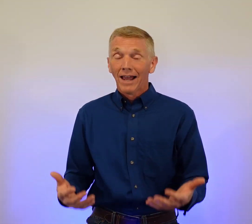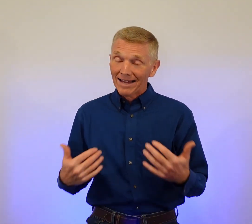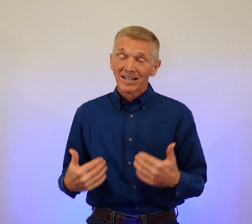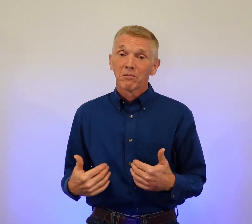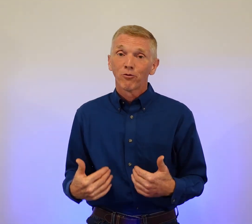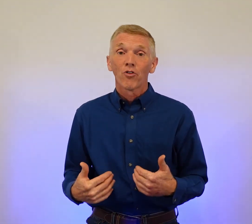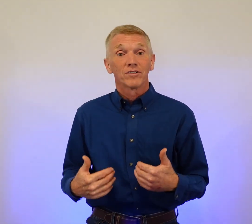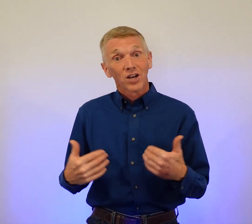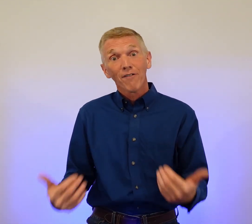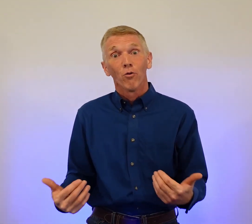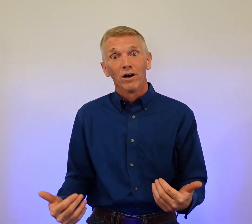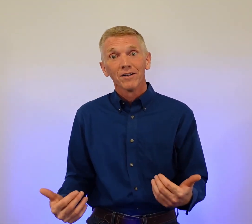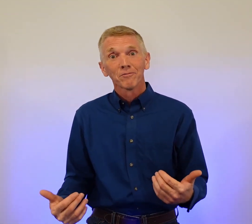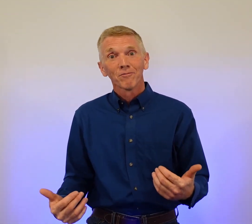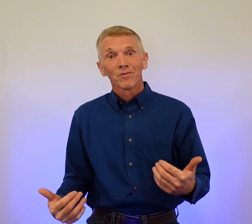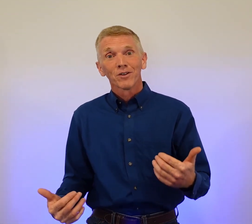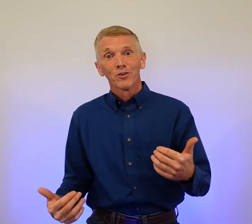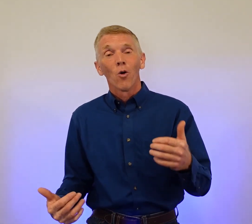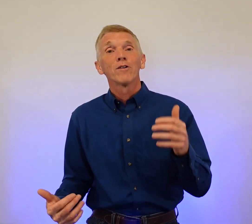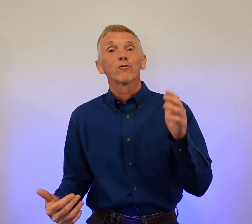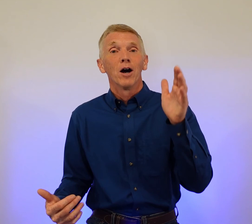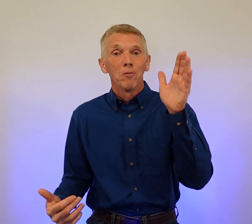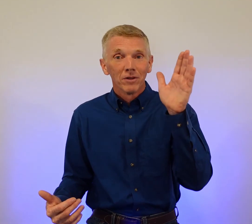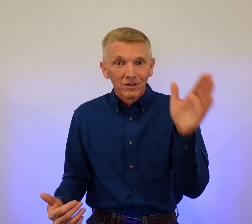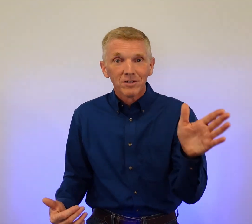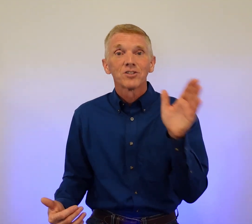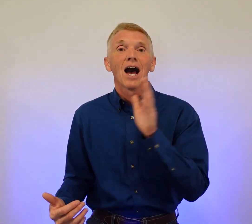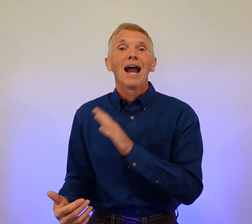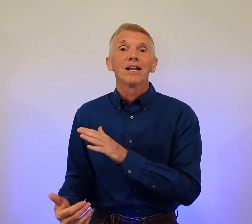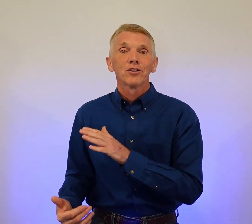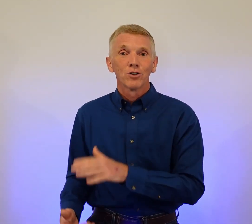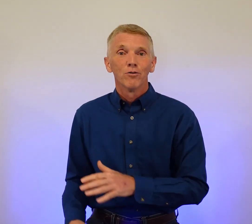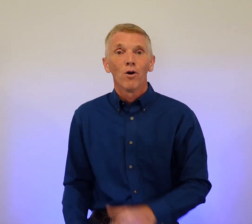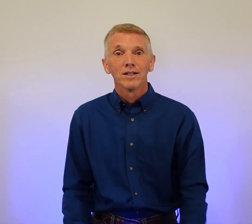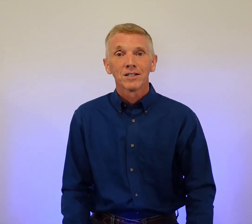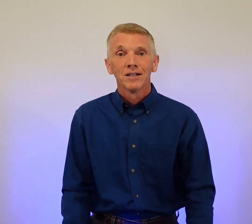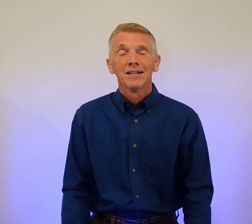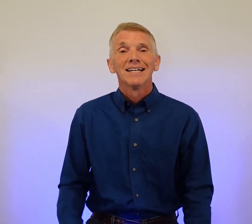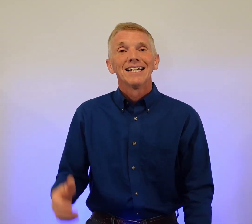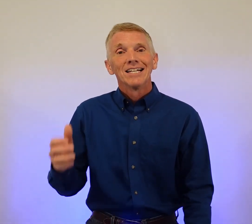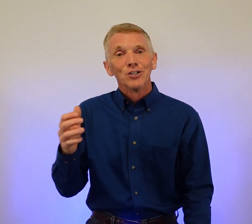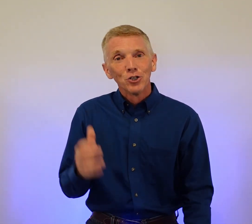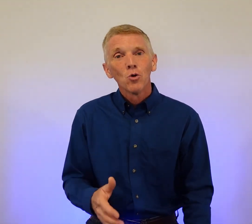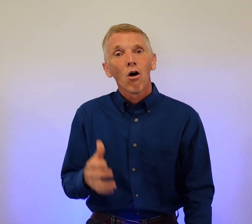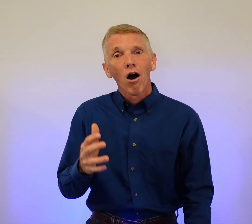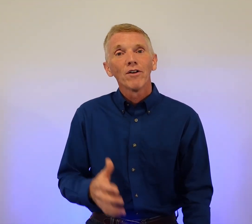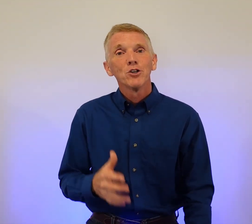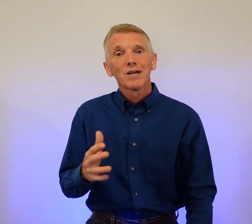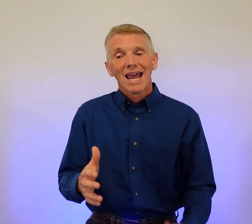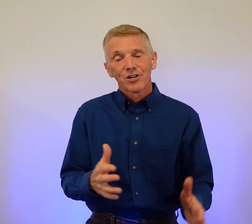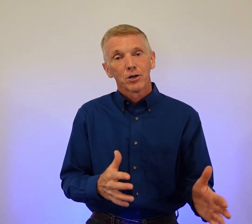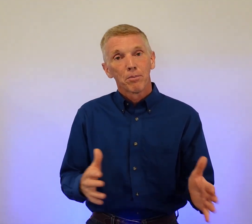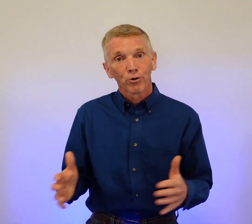I said before, the tough one, going from sign to voice, do all that you can to